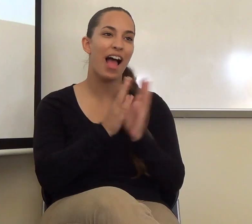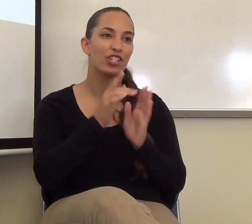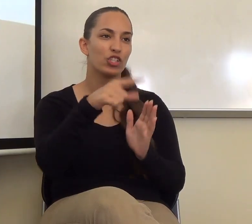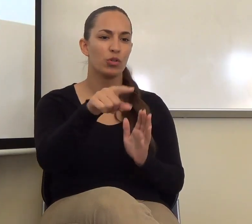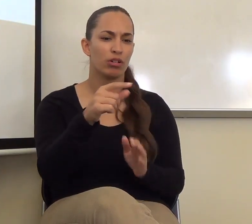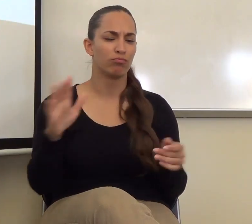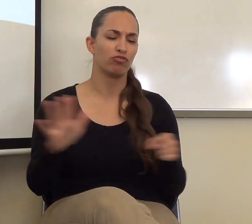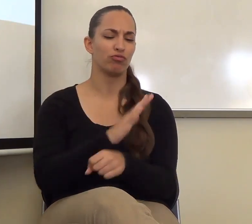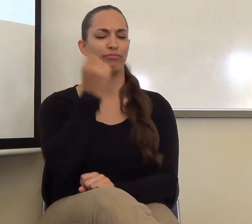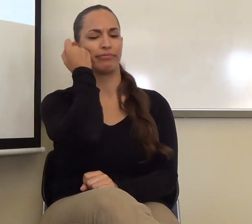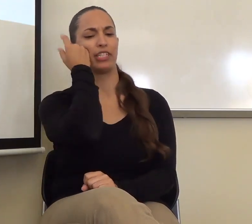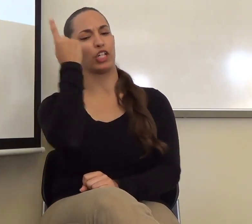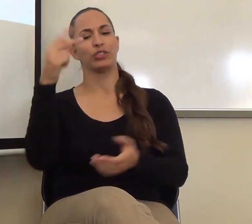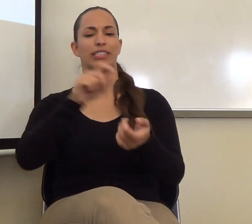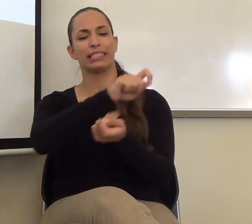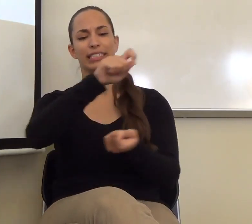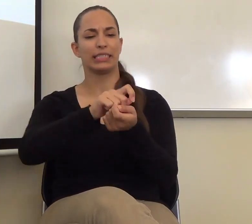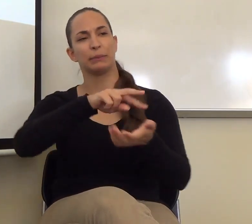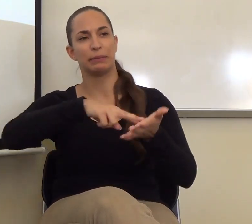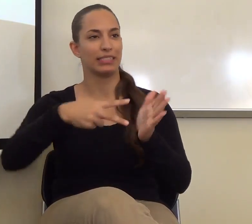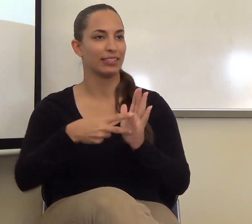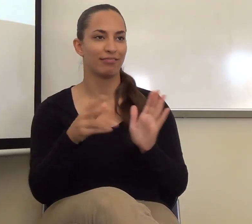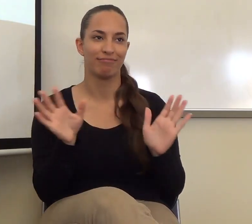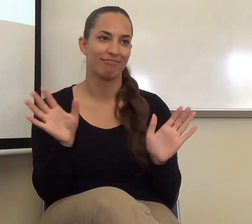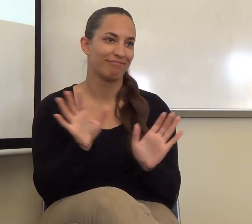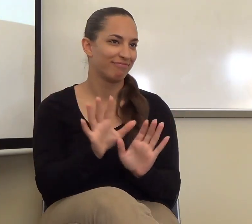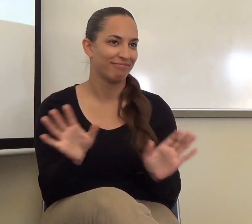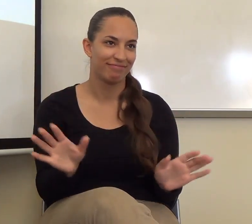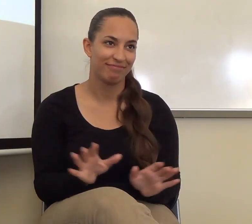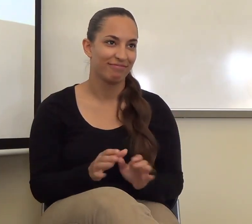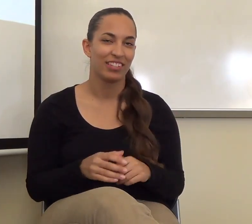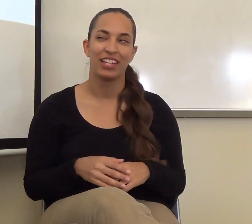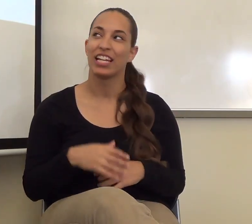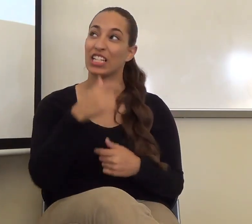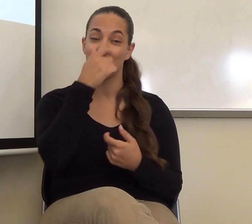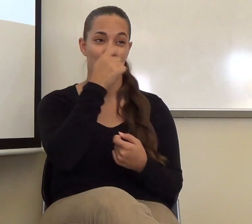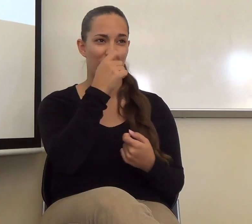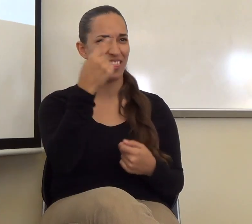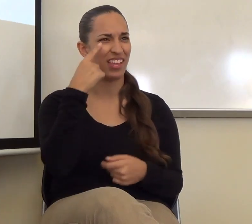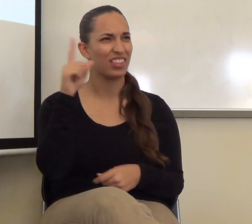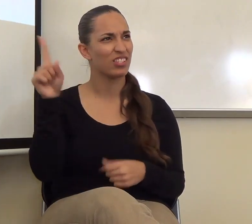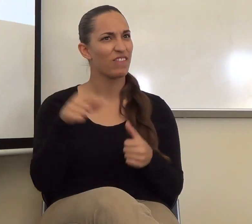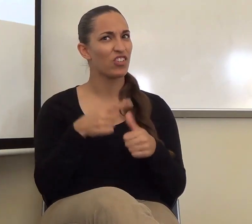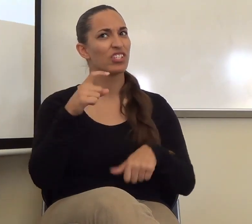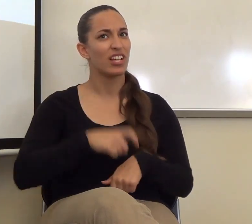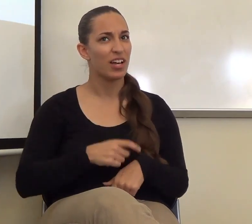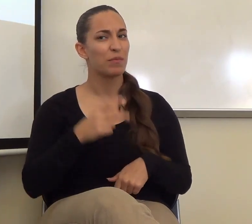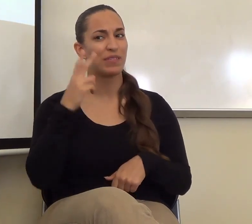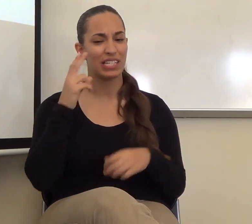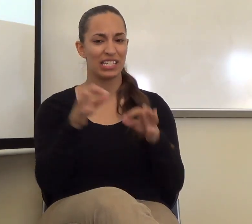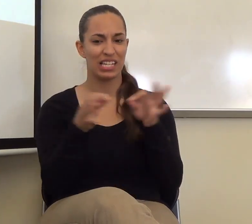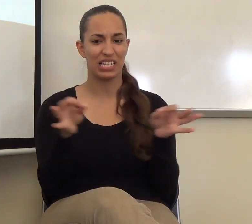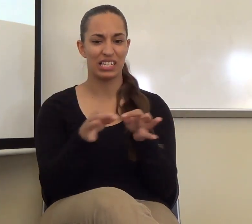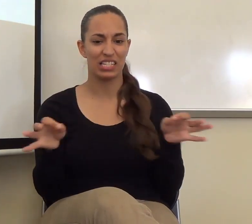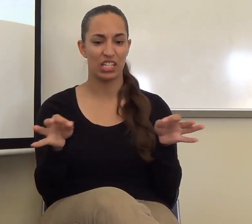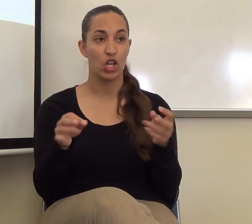understand exactly what that means. It's interesting that I think this is the first time we've seen a sentence where two of the words